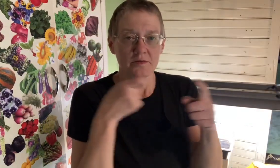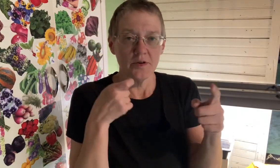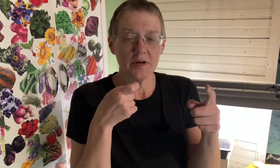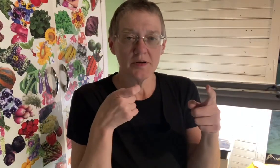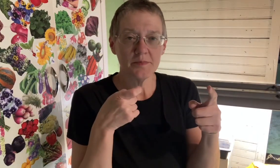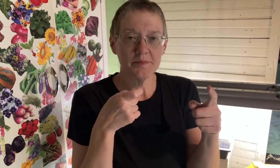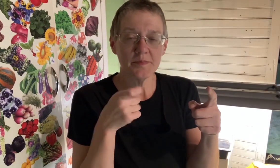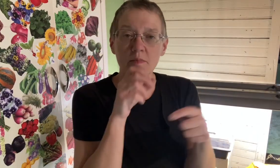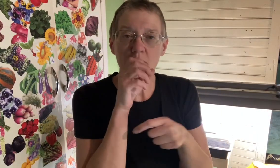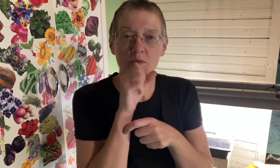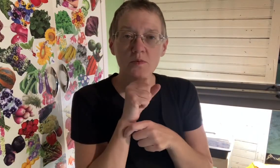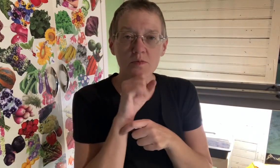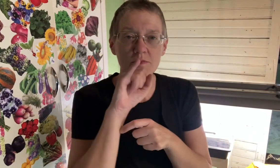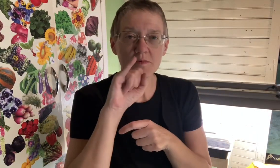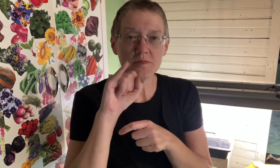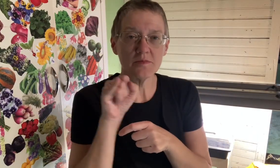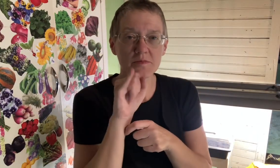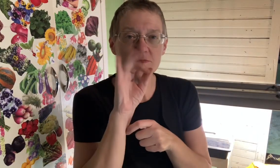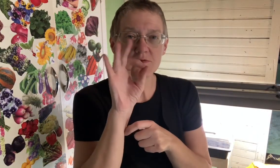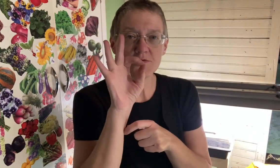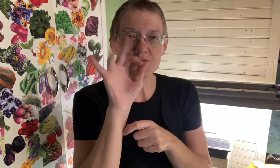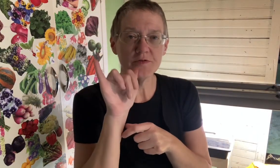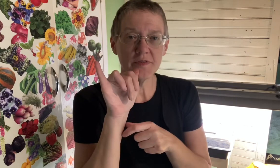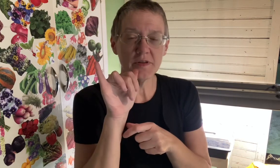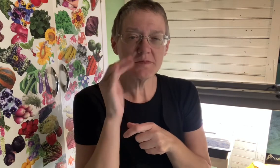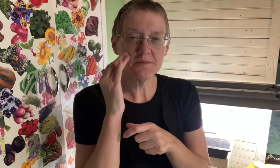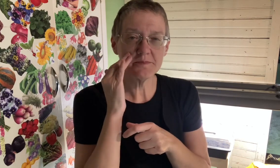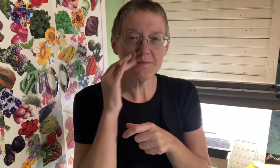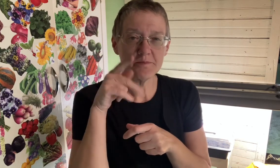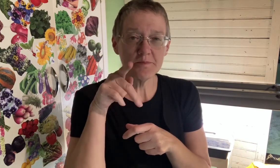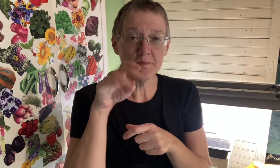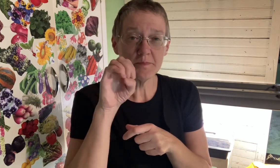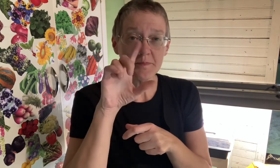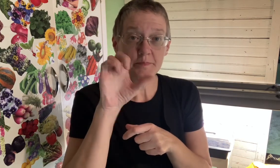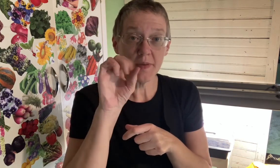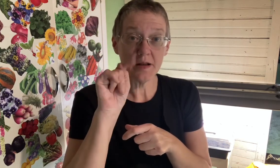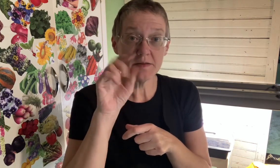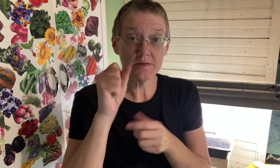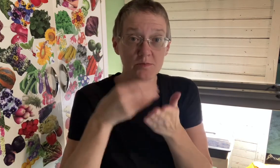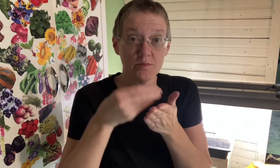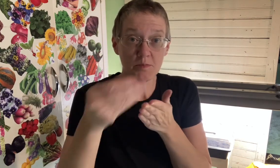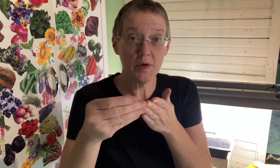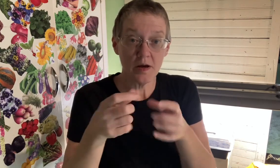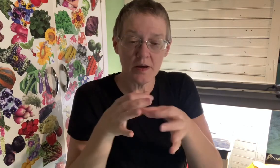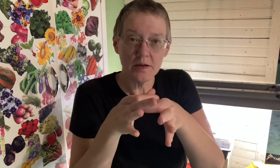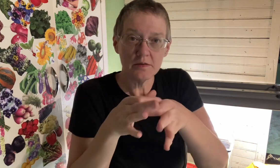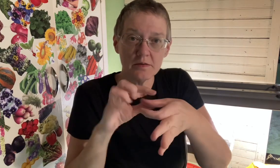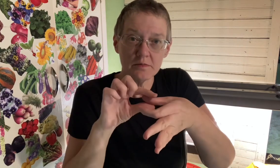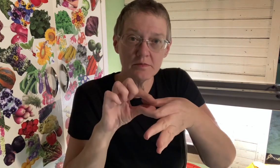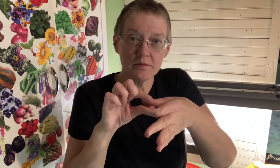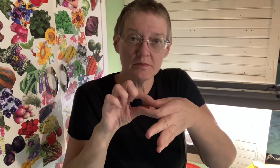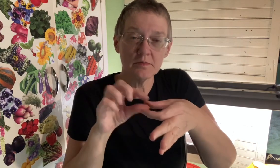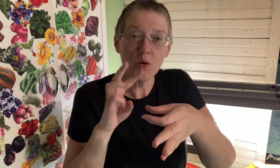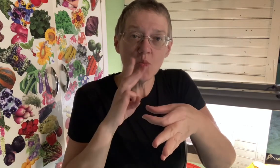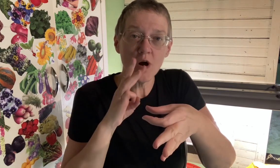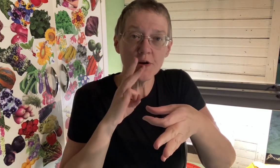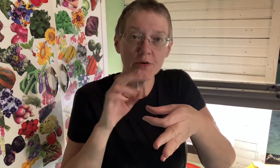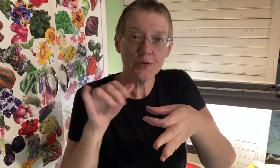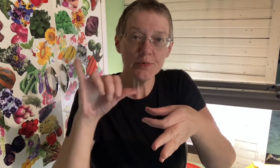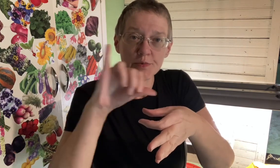It's from those Jiffy greenhouses you see in the store. They have those little flat pellets and you